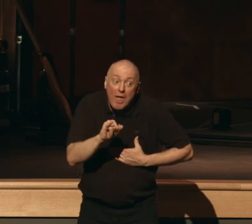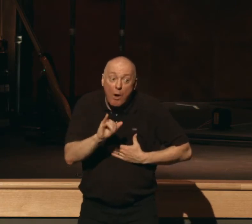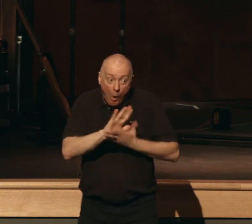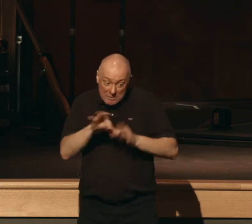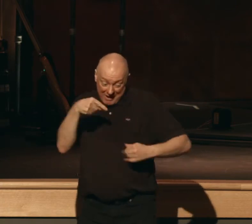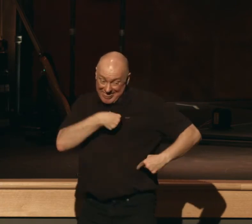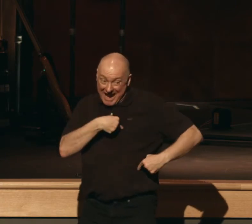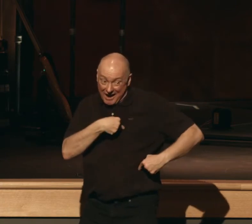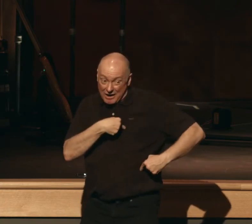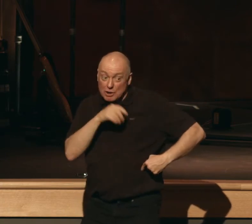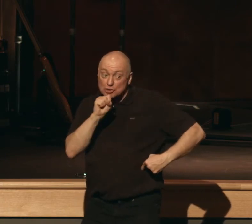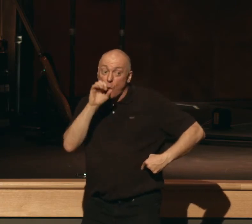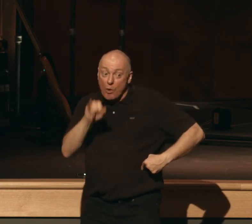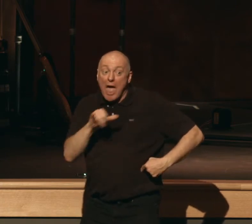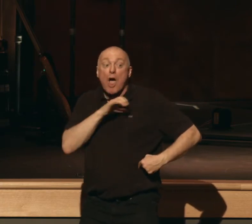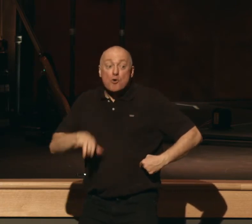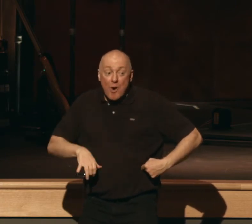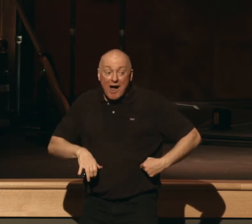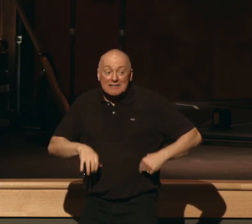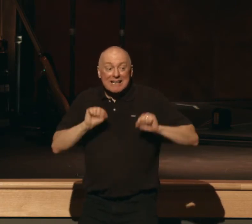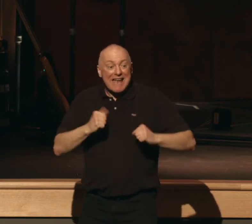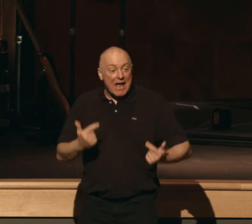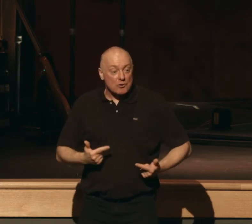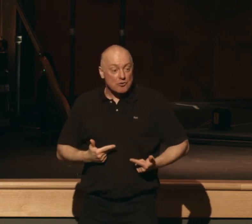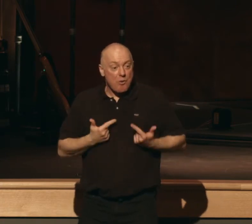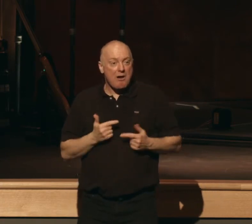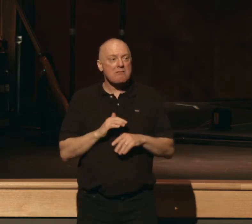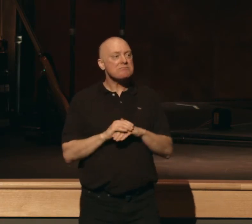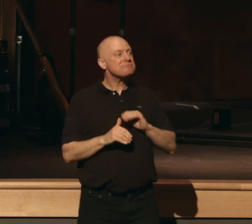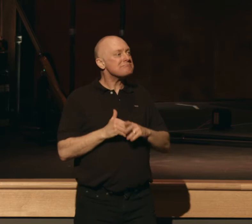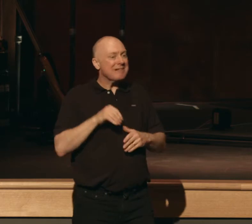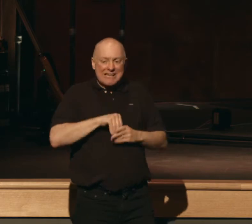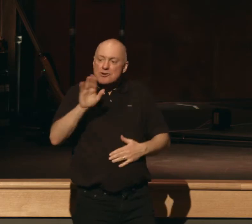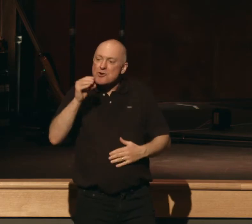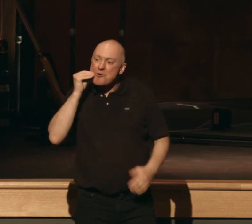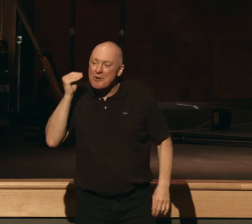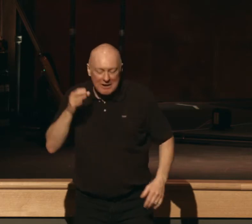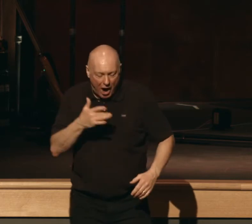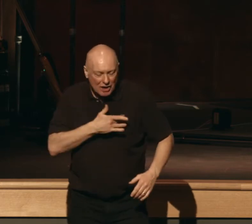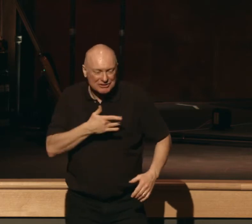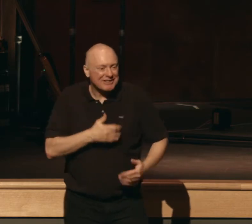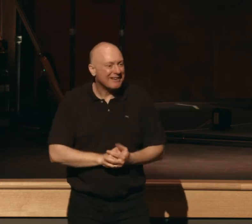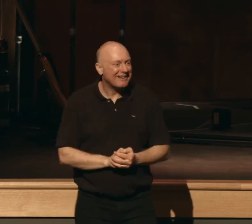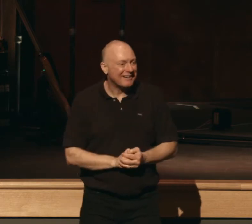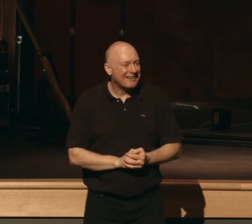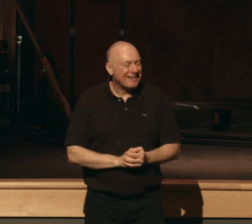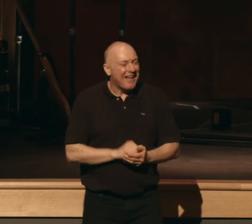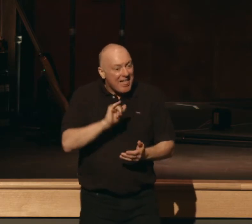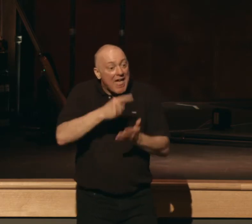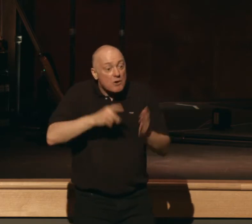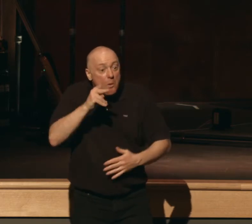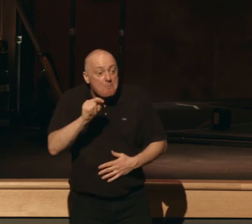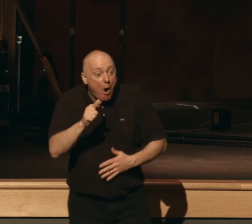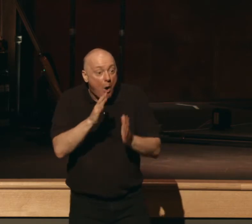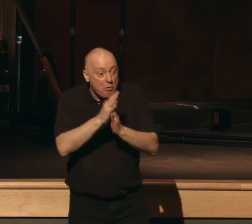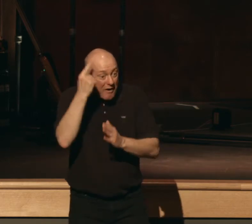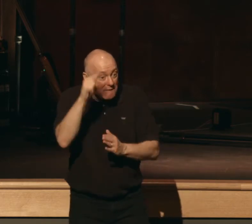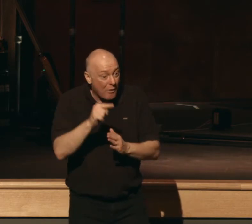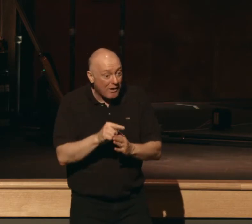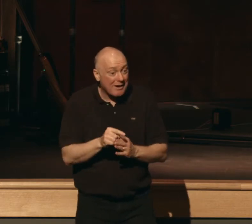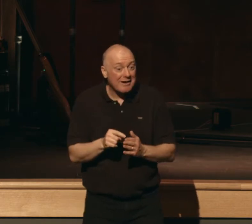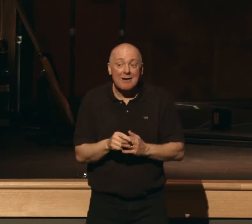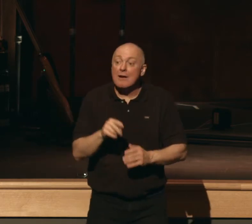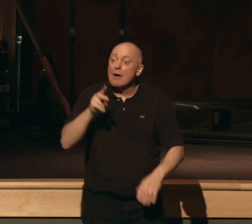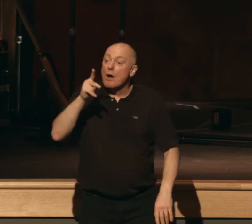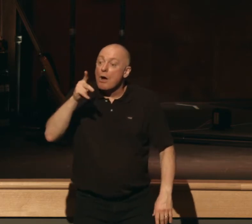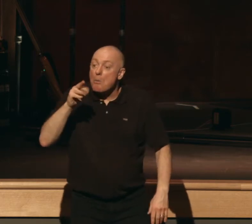so that Christ may dwell in your hearts. So this is what Paul is praying for up on the screen.